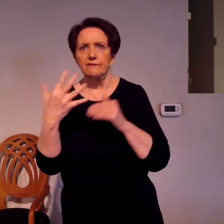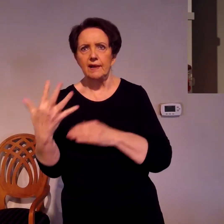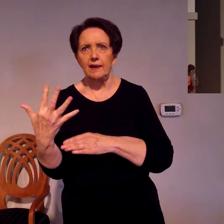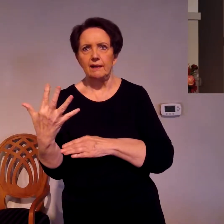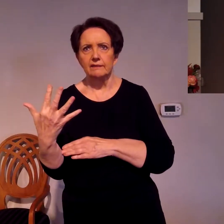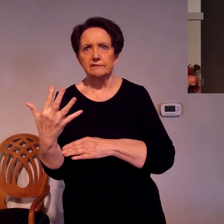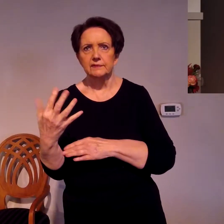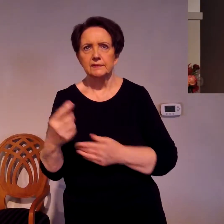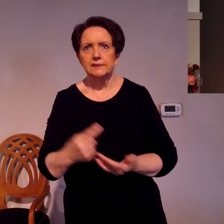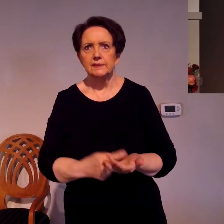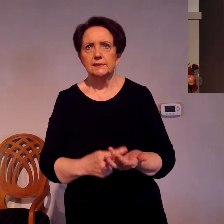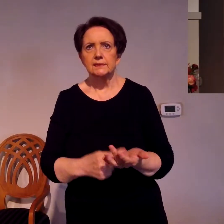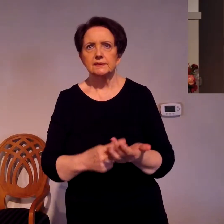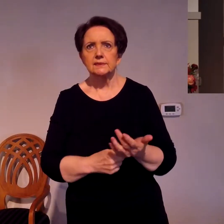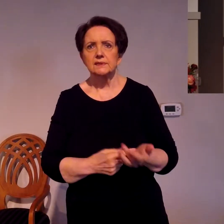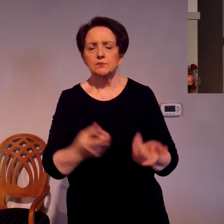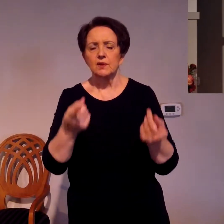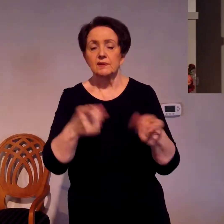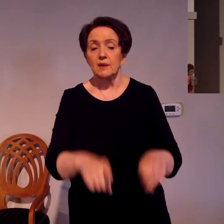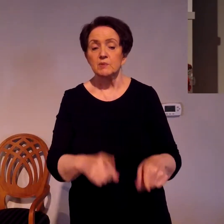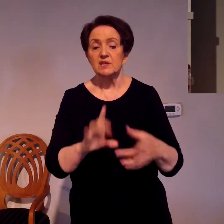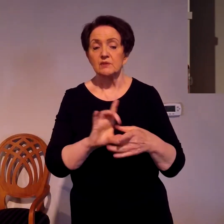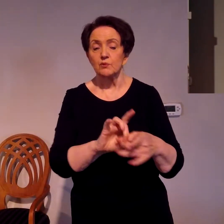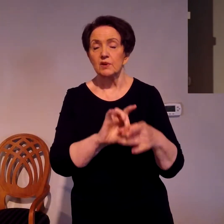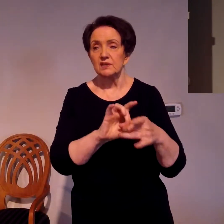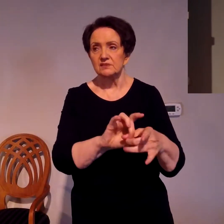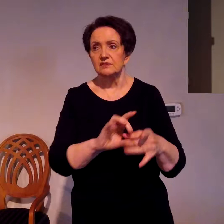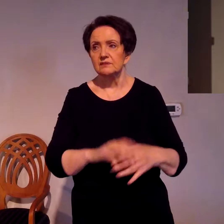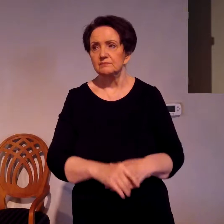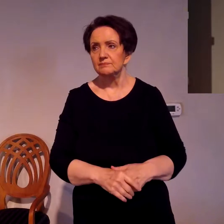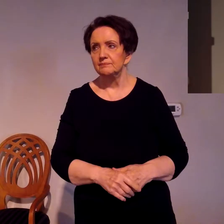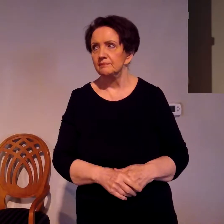is to talk about what's going on in our relationship.